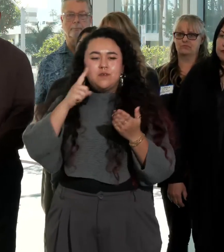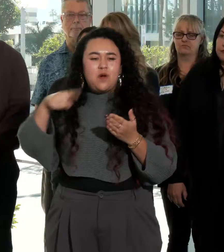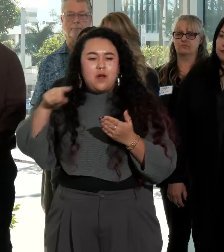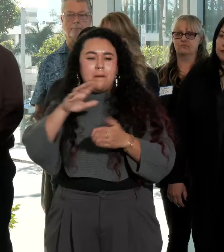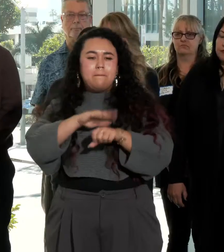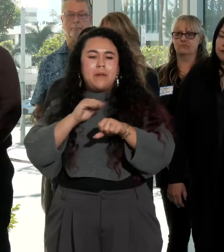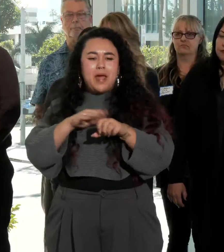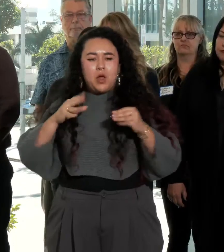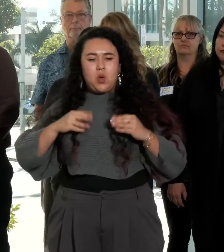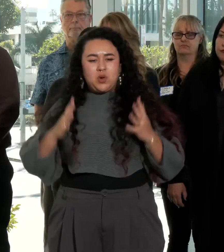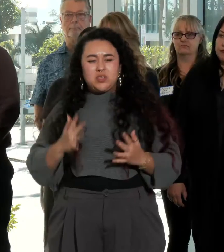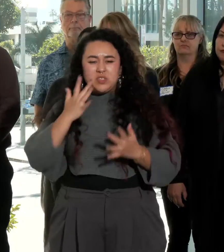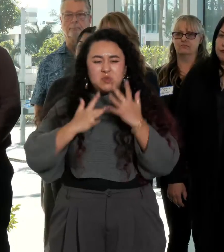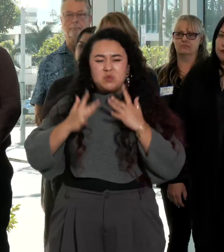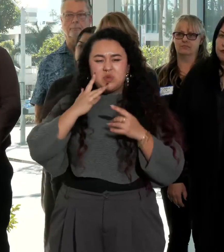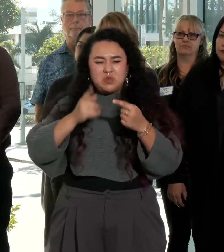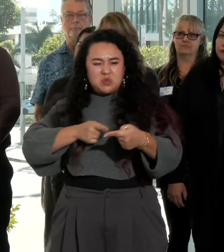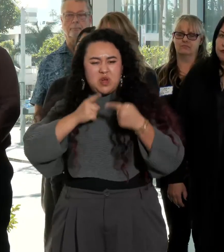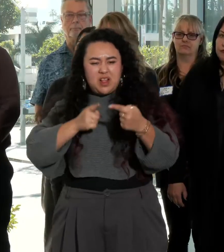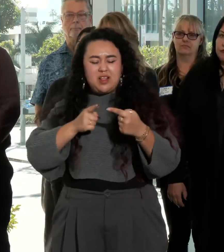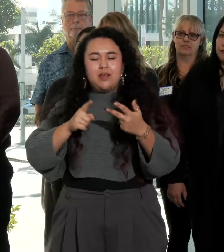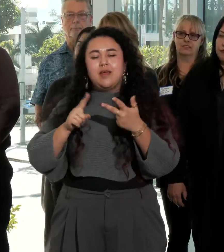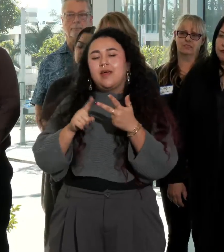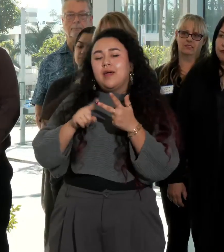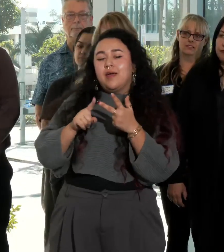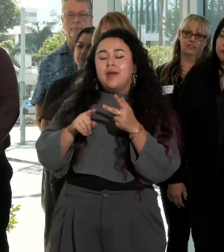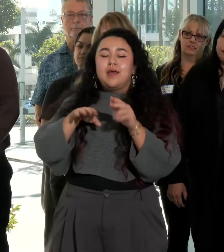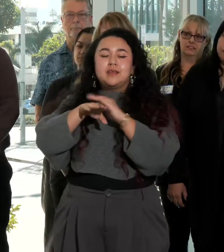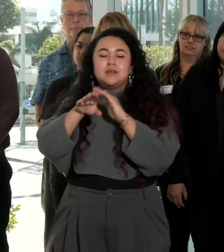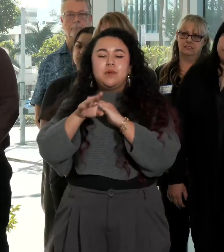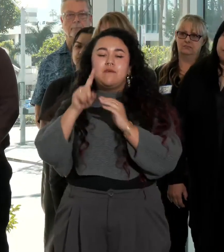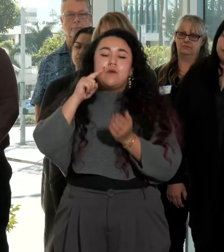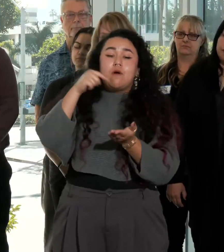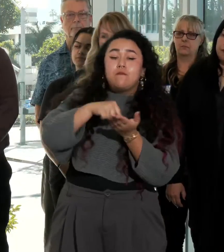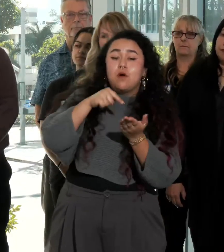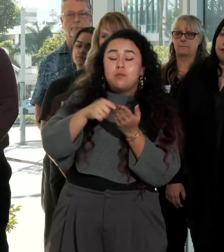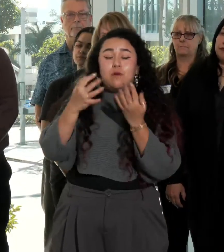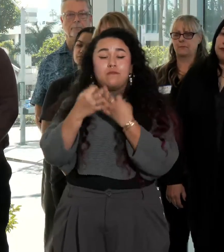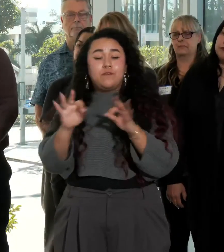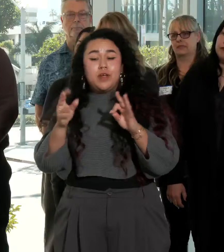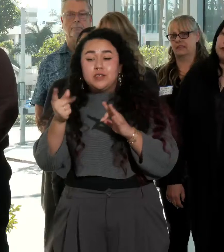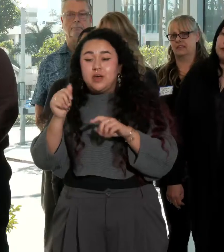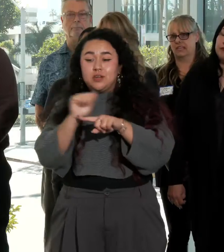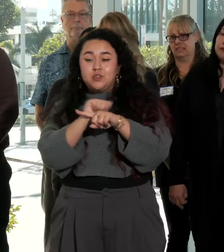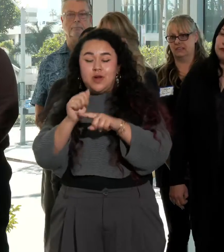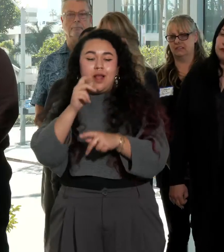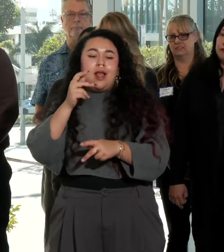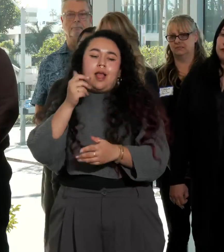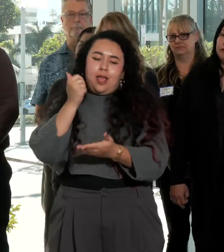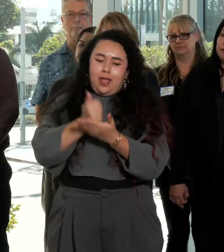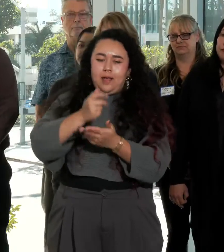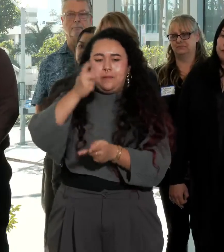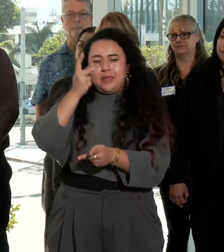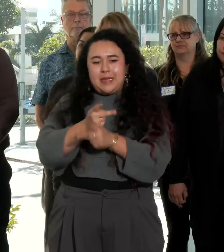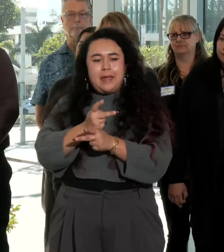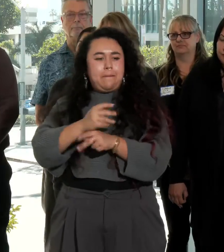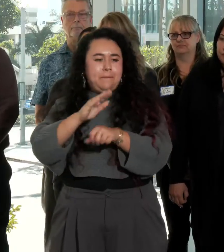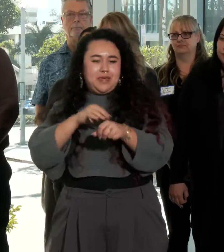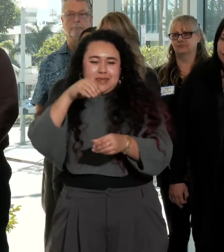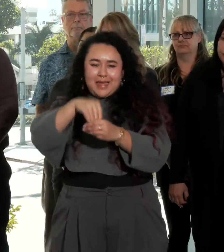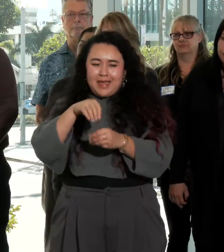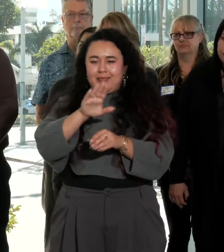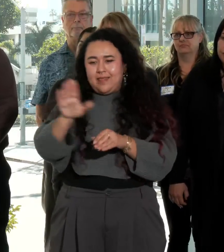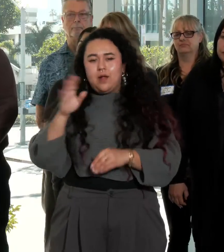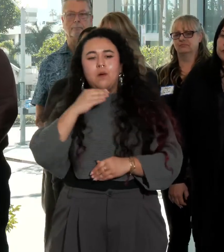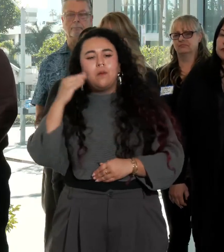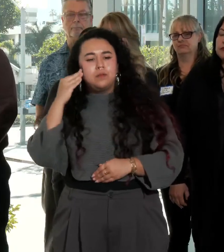owners, and accessibility to affordable or free dog training that will help keep pets in homes,